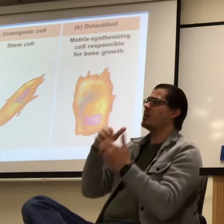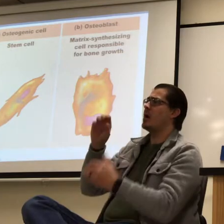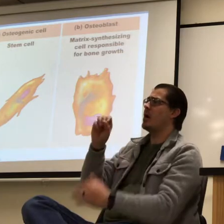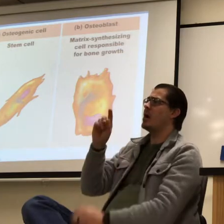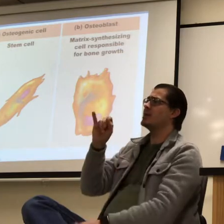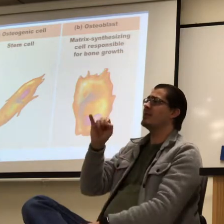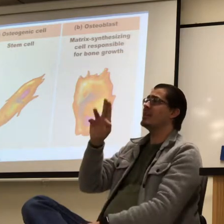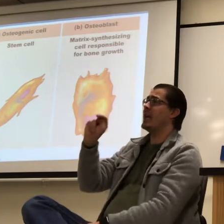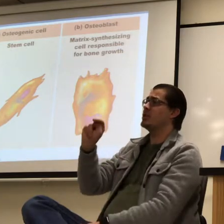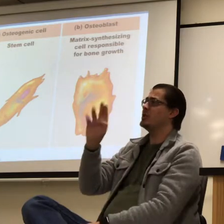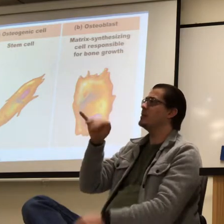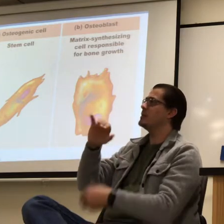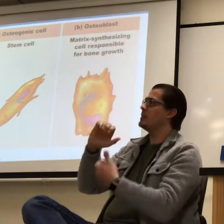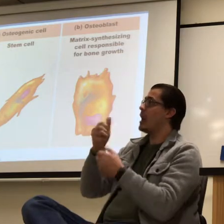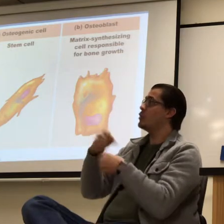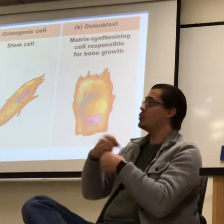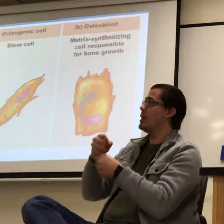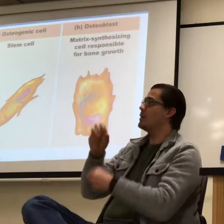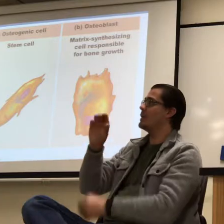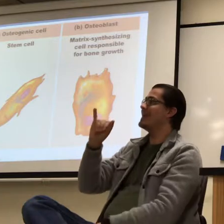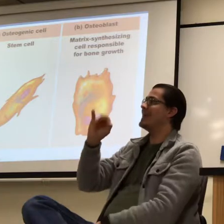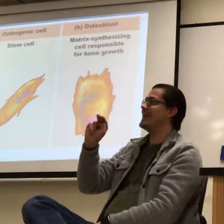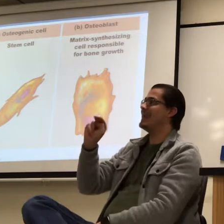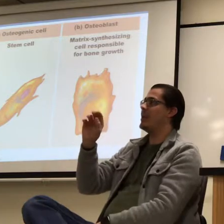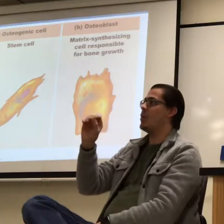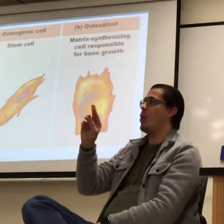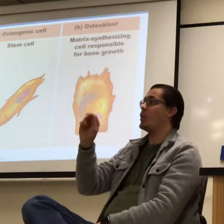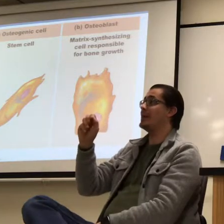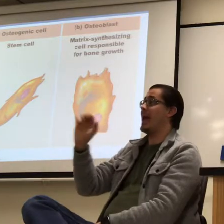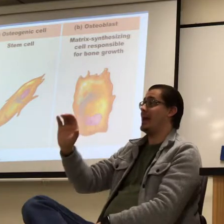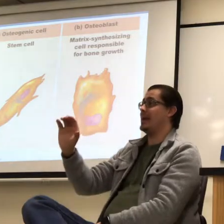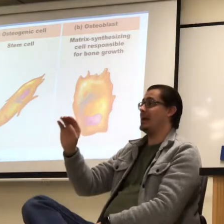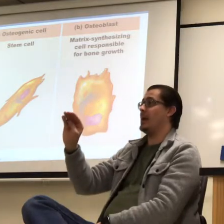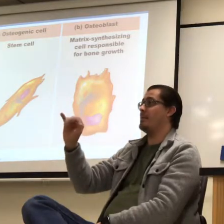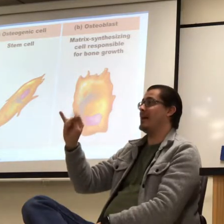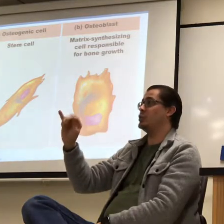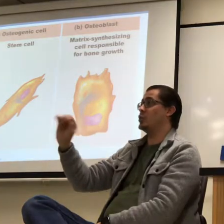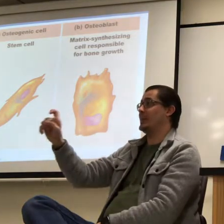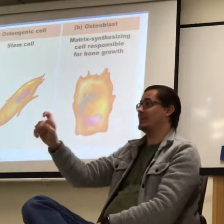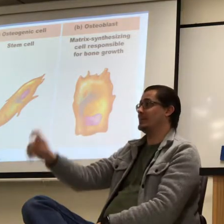make that inorganic matrix. And let's see here.